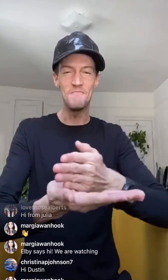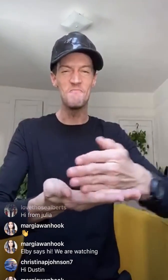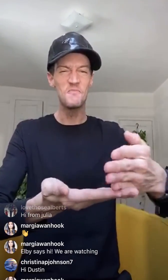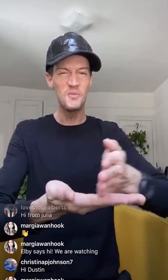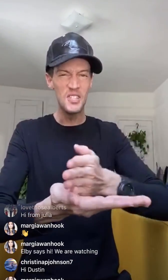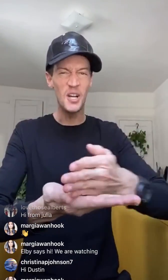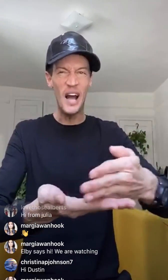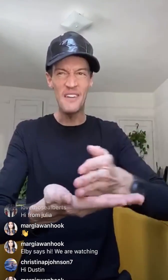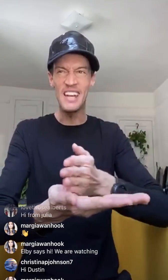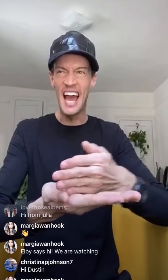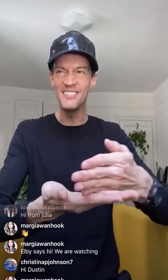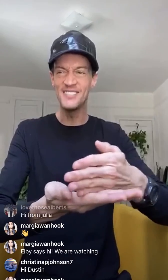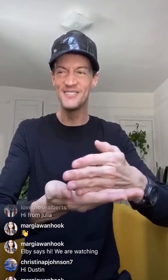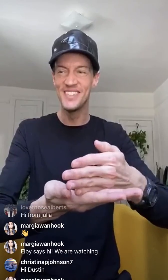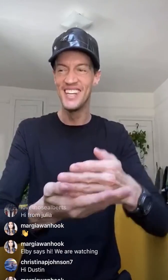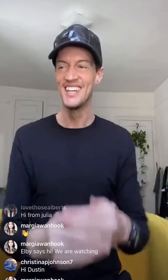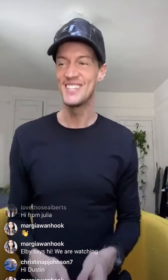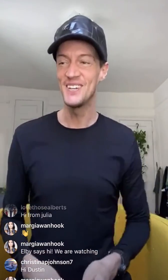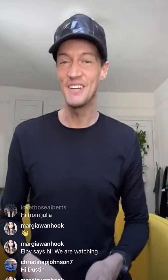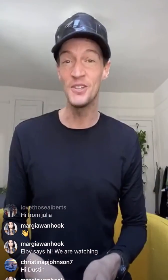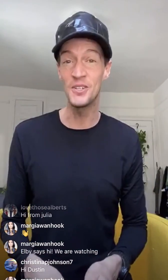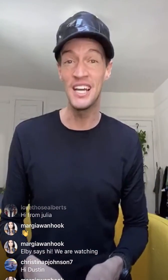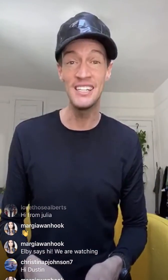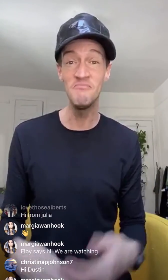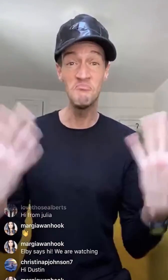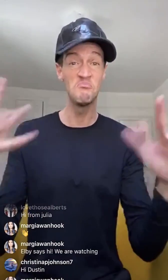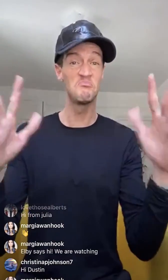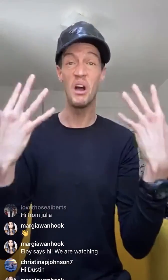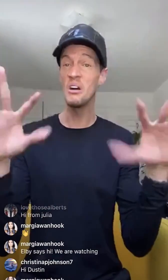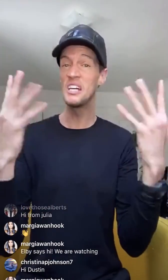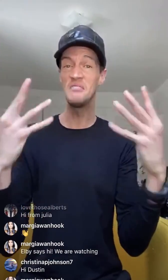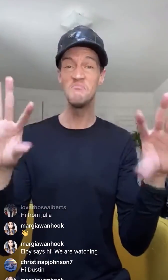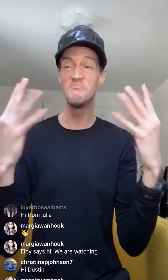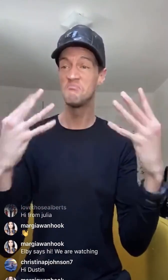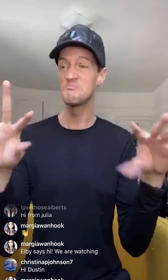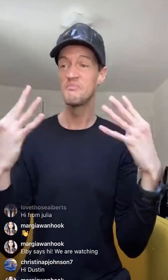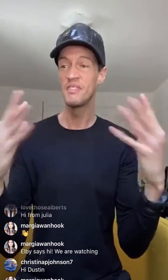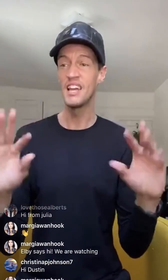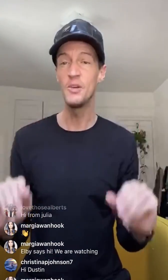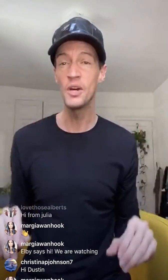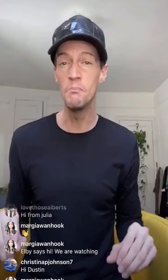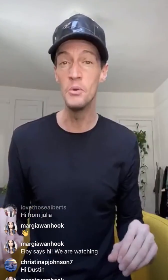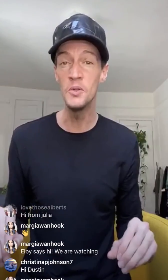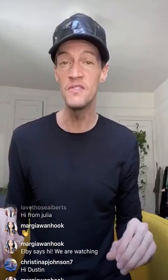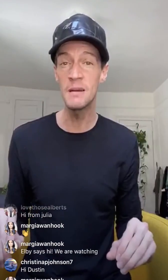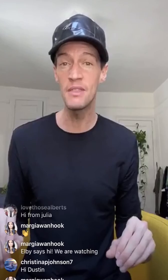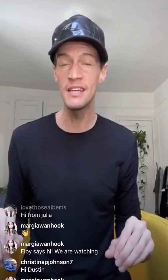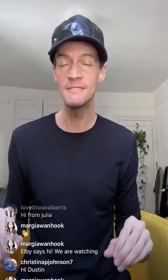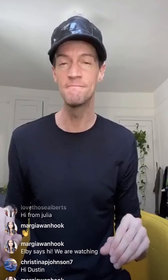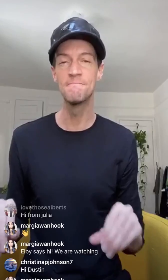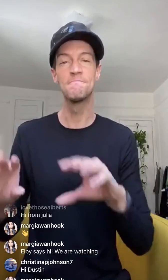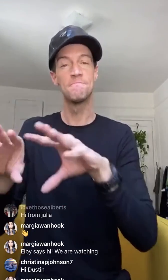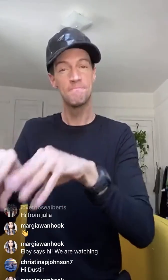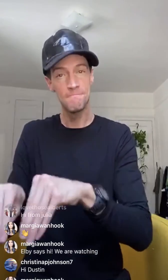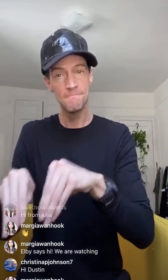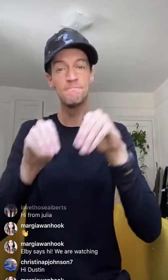other. To share, you divide something on your hand and then kind of push it back and forth. So you get half, I get half. So